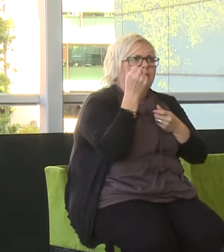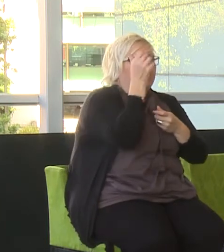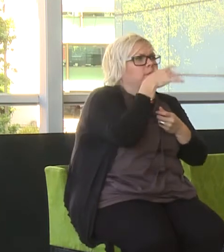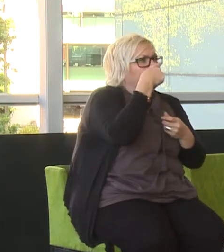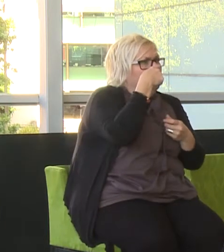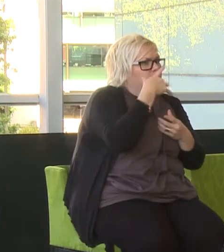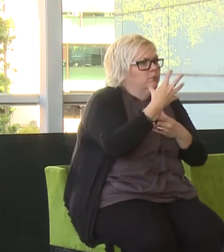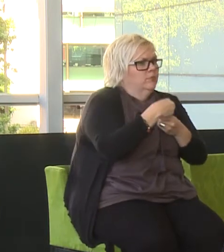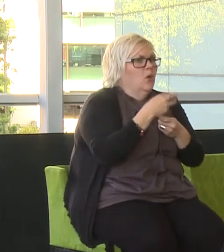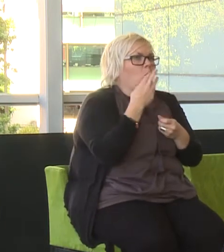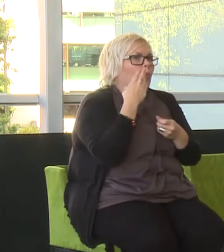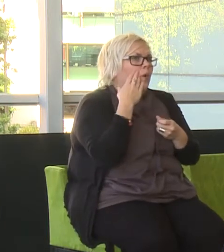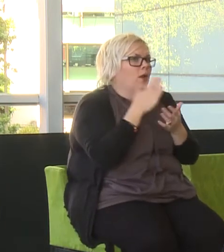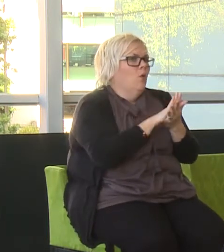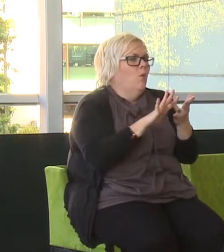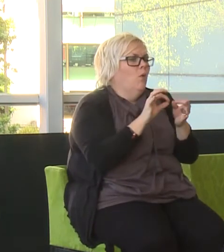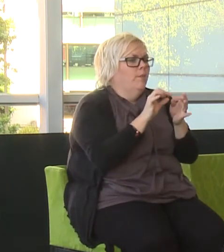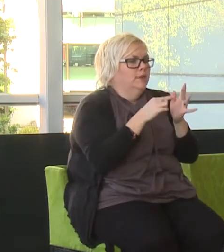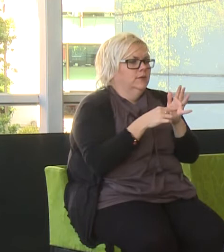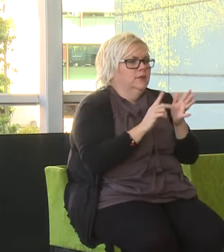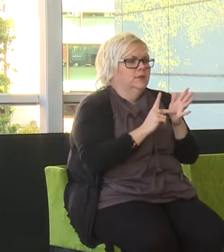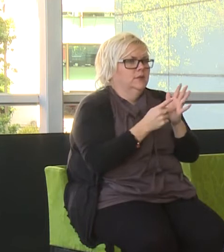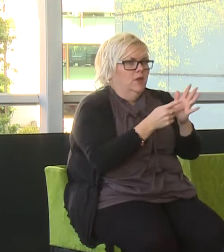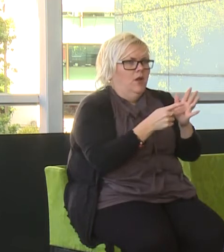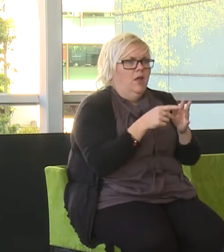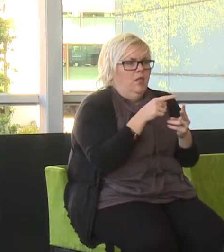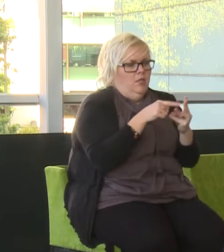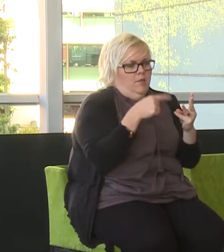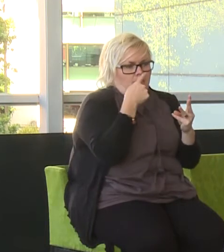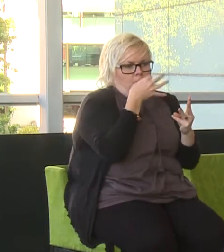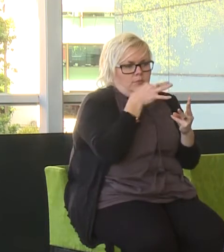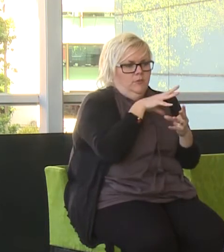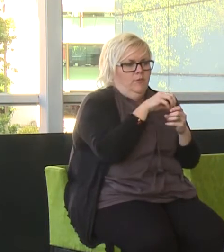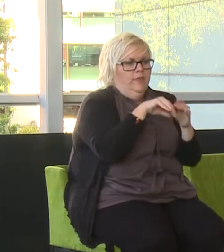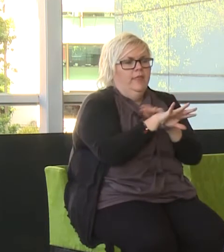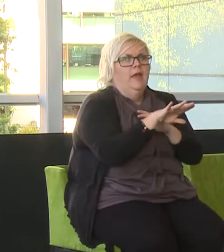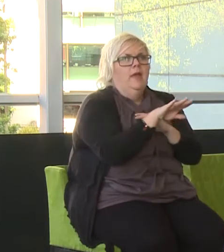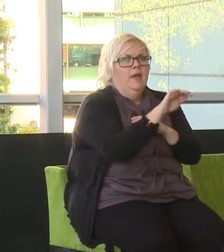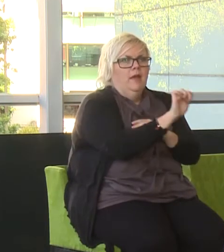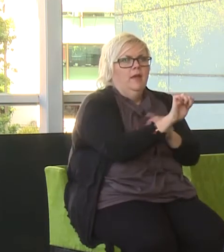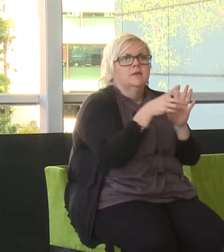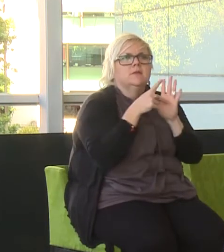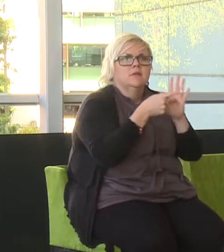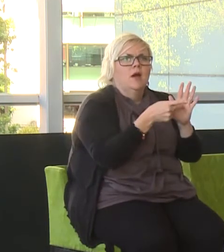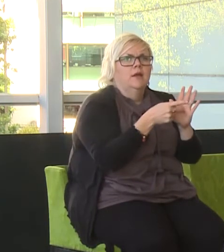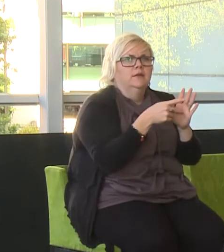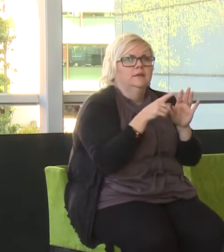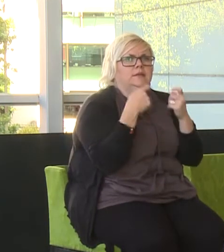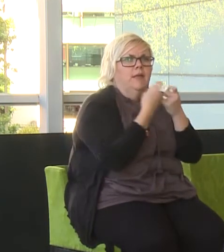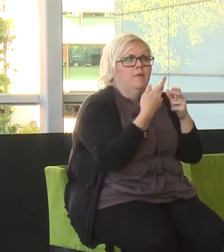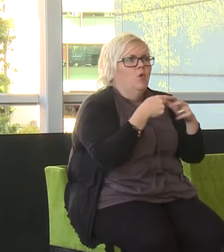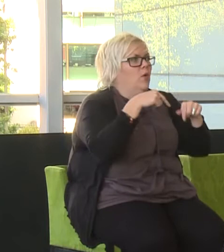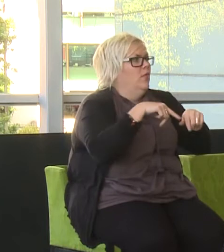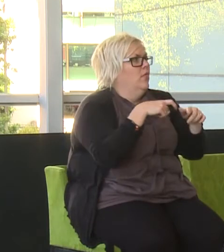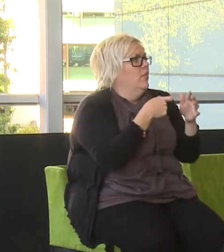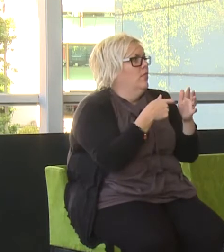honoured when asked by the Hobbit designers Dan Hanna and Ra Vincent to join their design team as prop master on Thor Ragnarok.